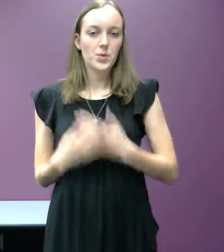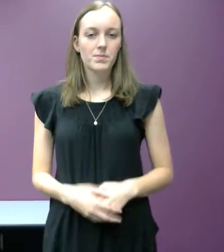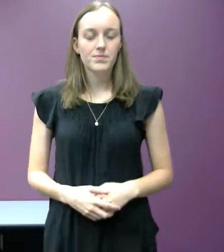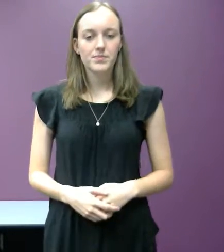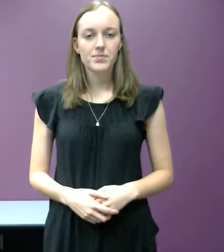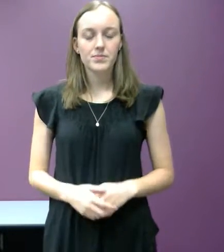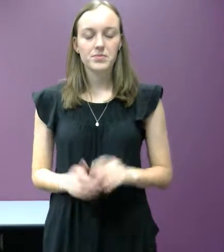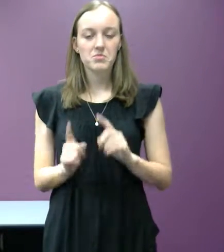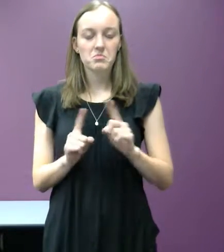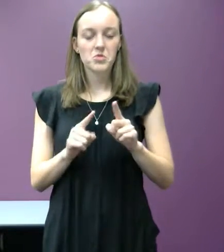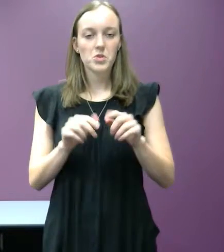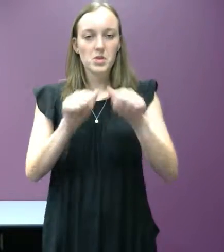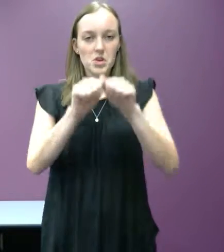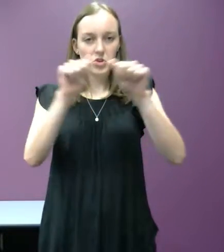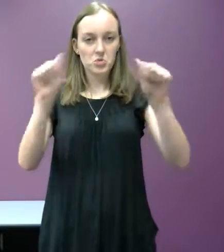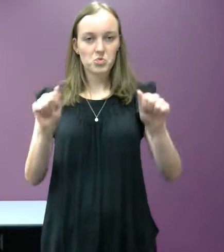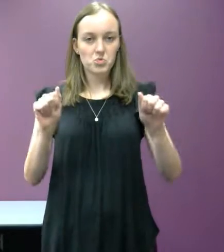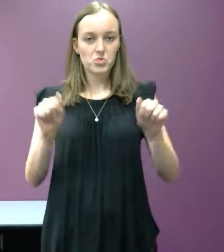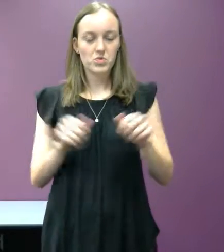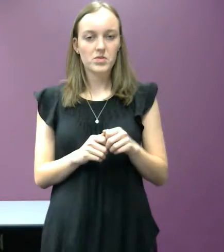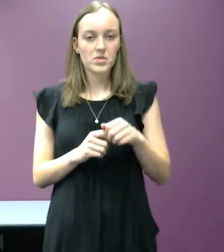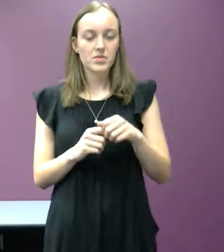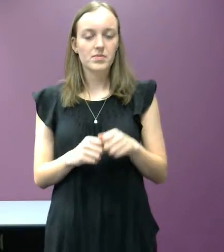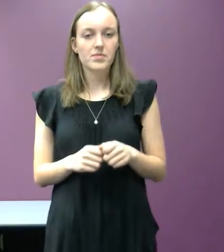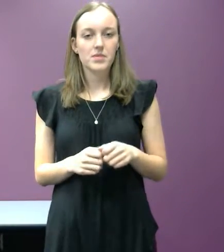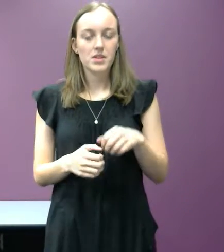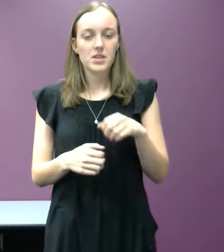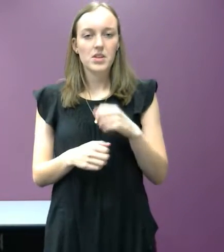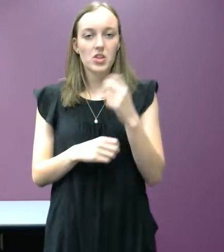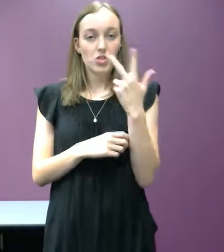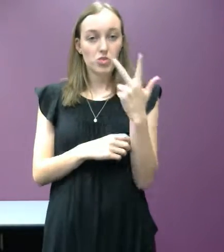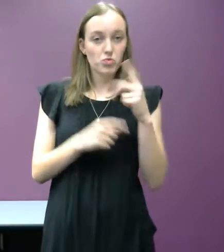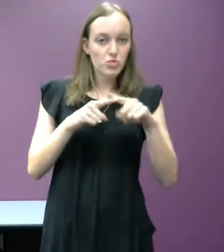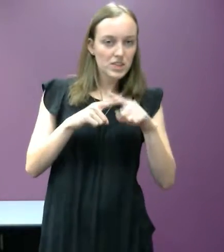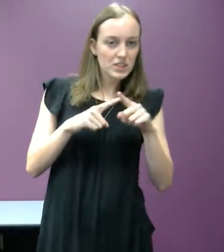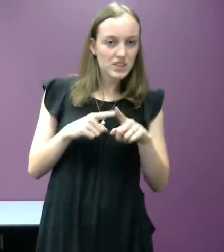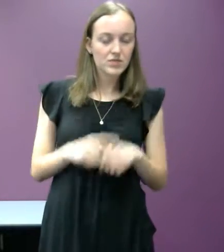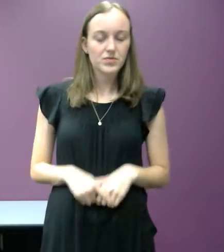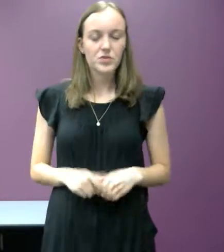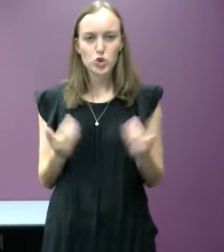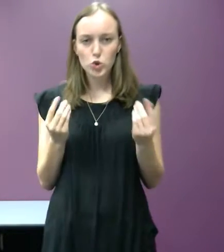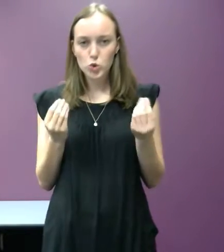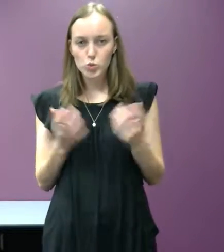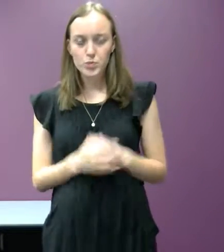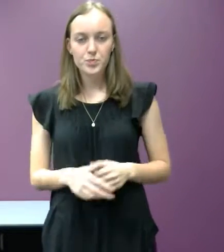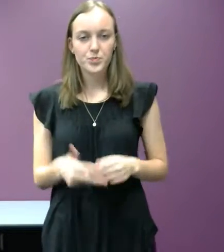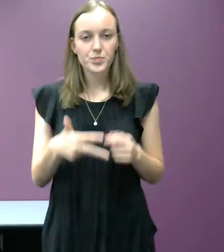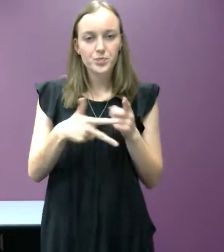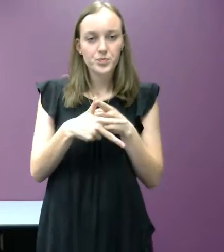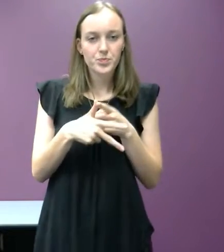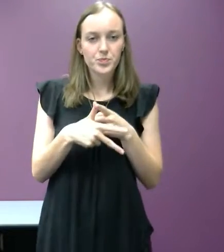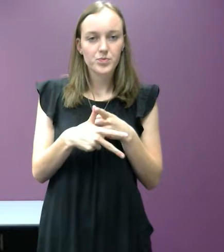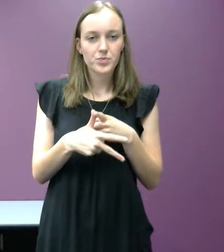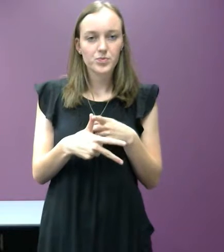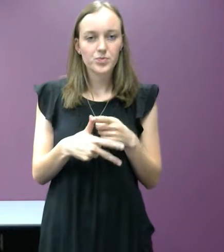and make a graph, and we'll have 3 different activities. The first activity actually is inactivity.